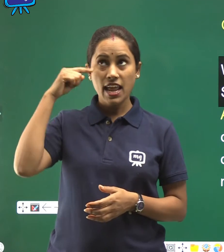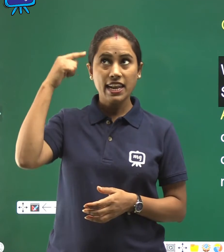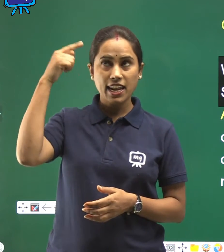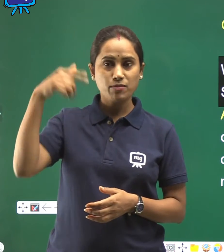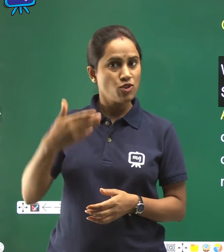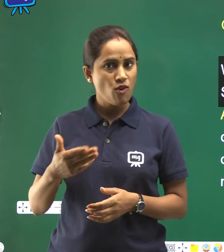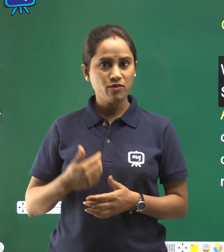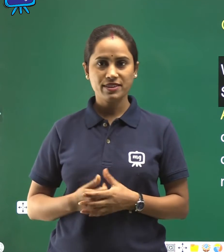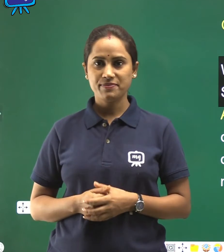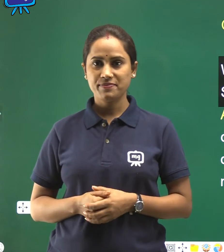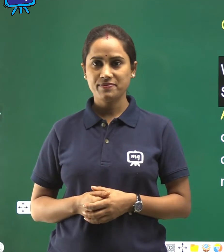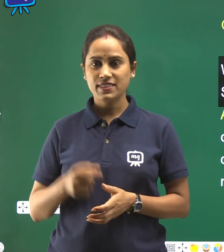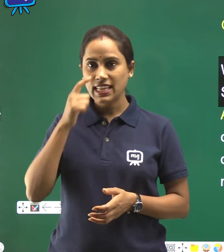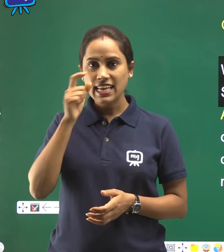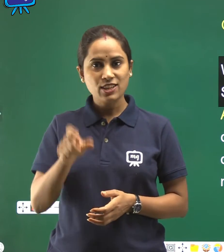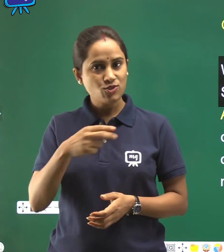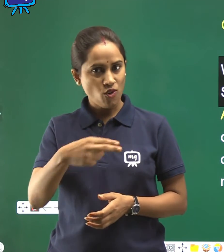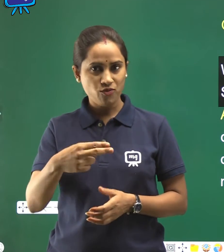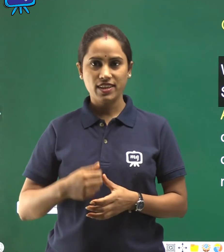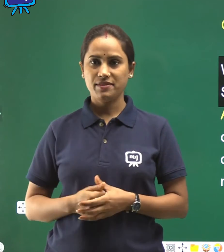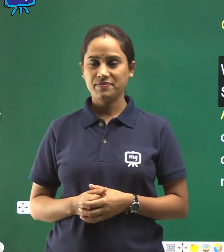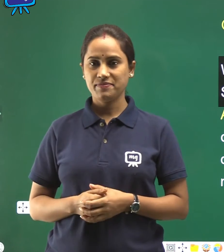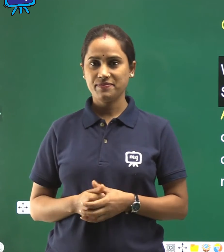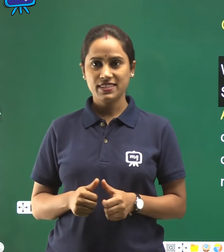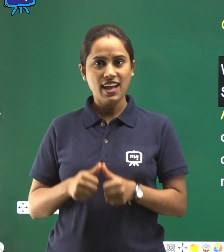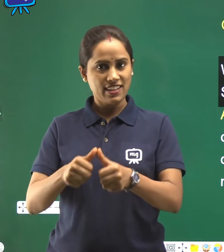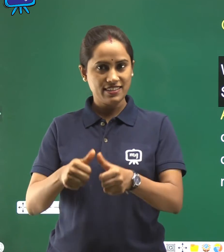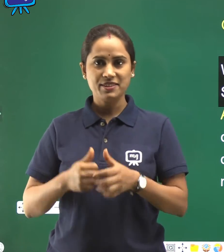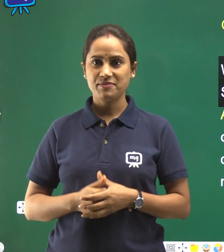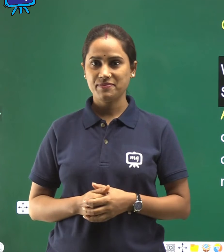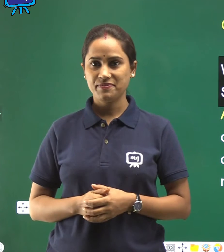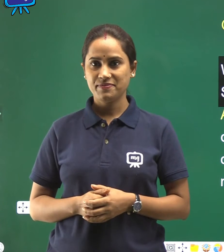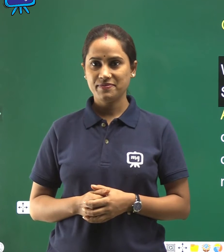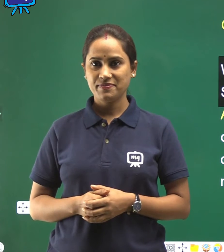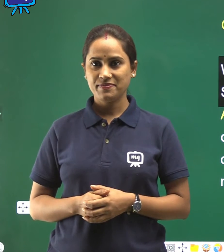dreams of Sophie? Answer.